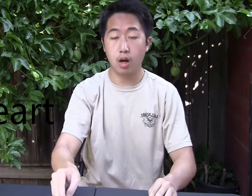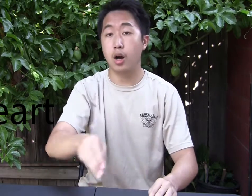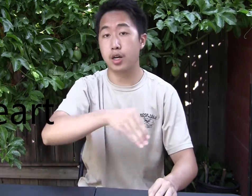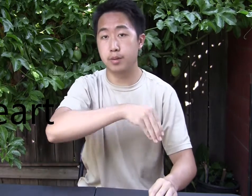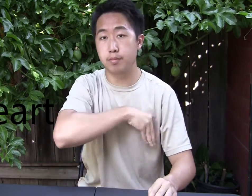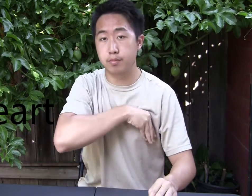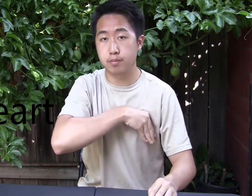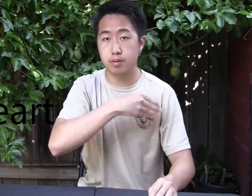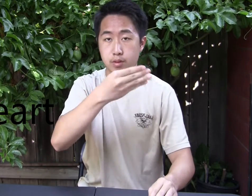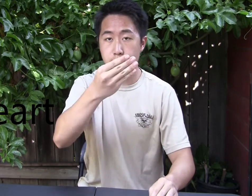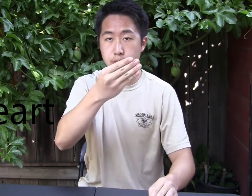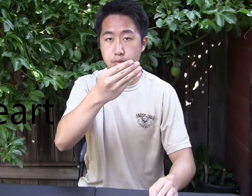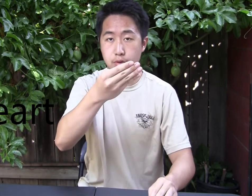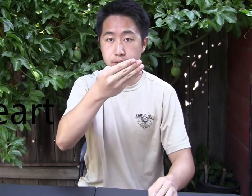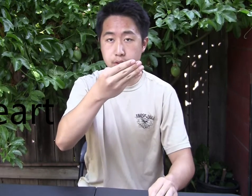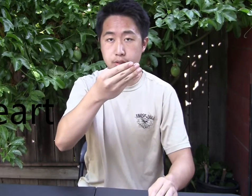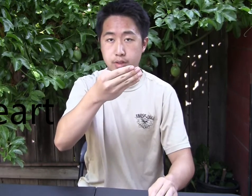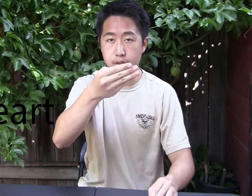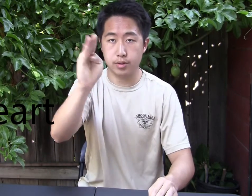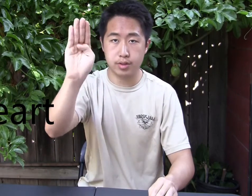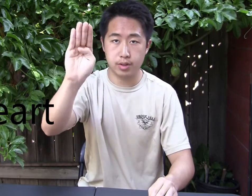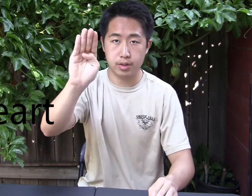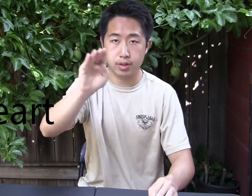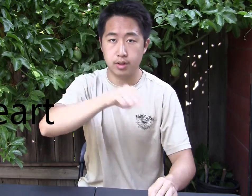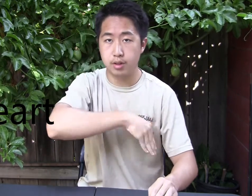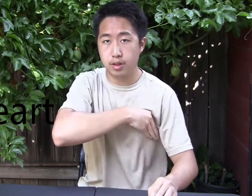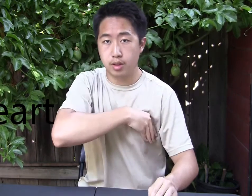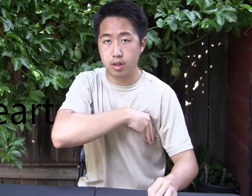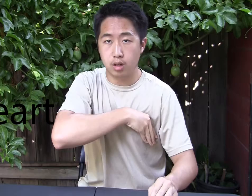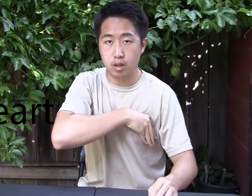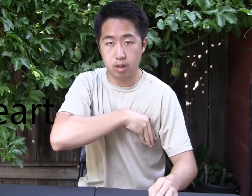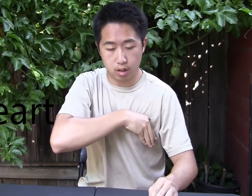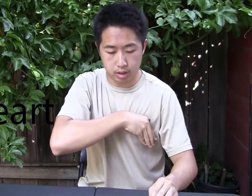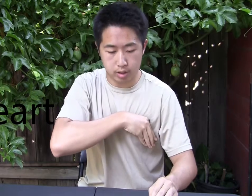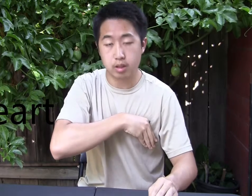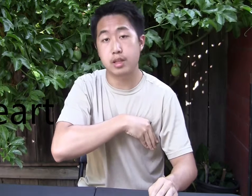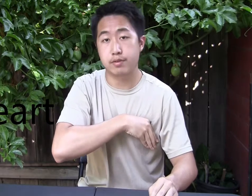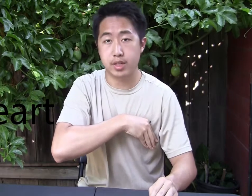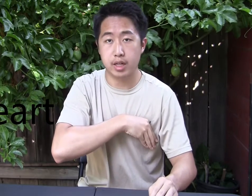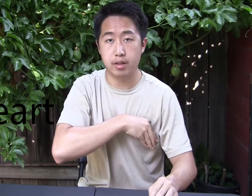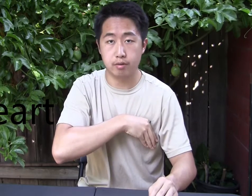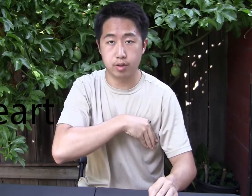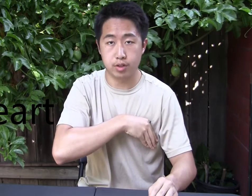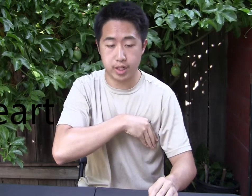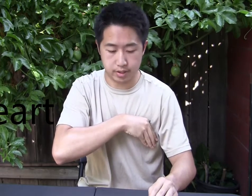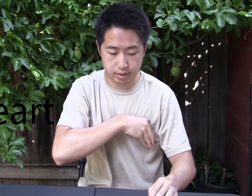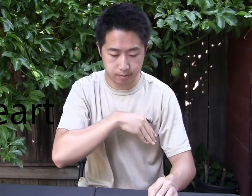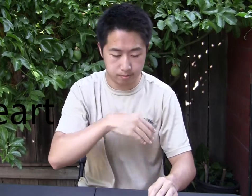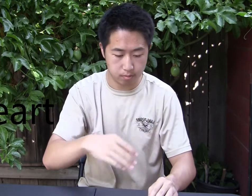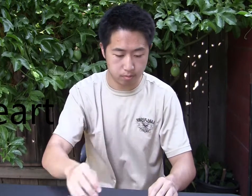Heart. 4 fingers closed on the left side of your chest.